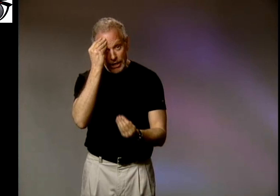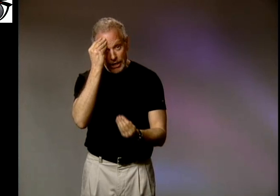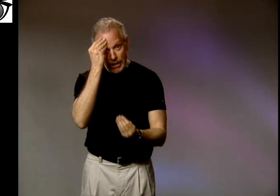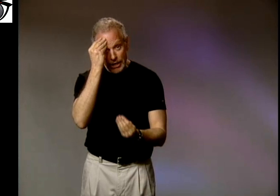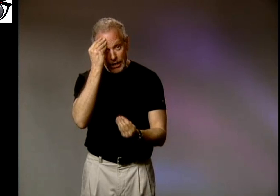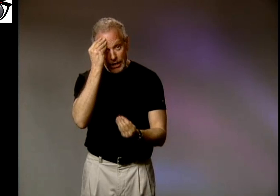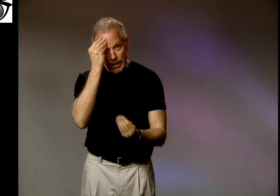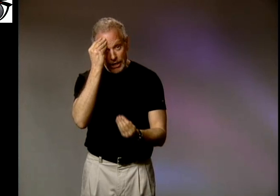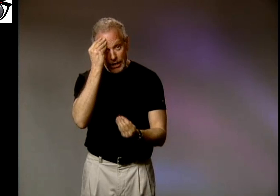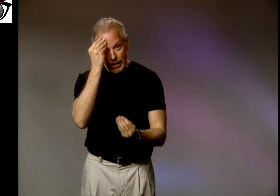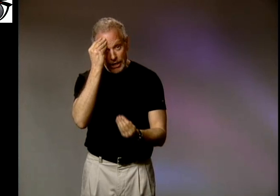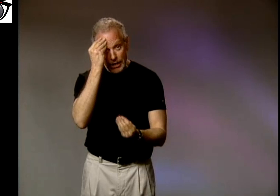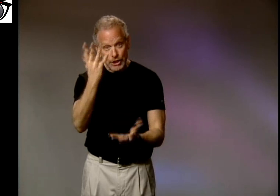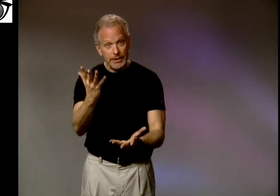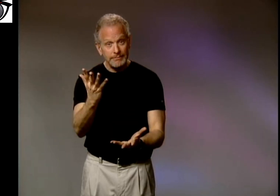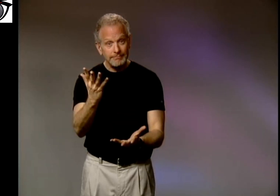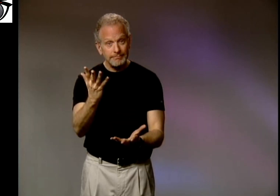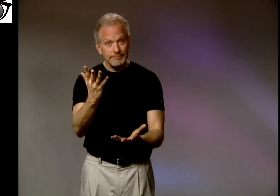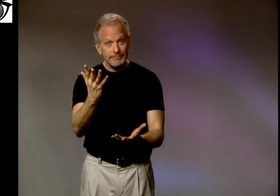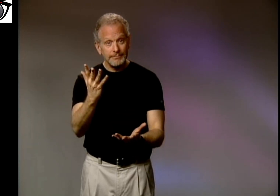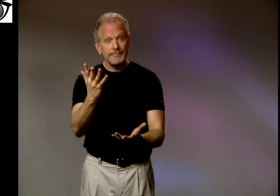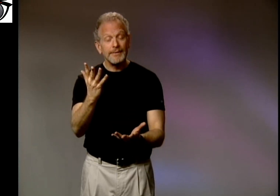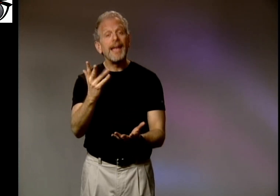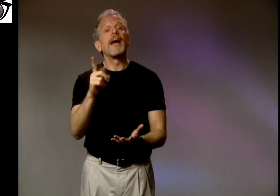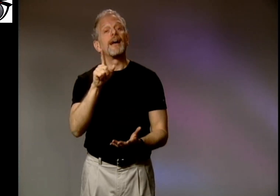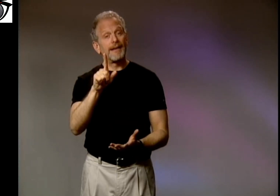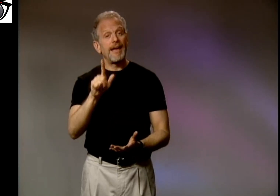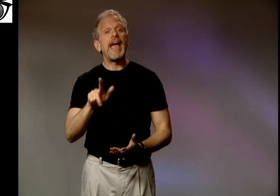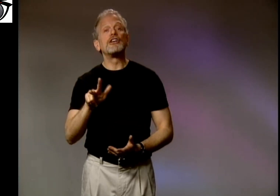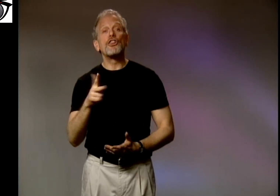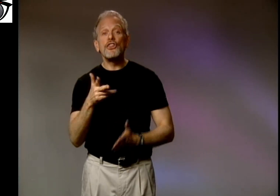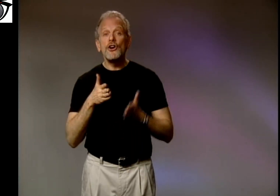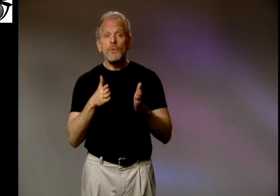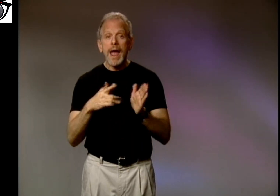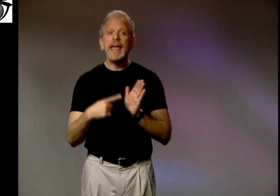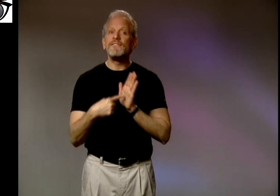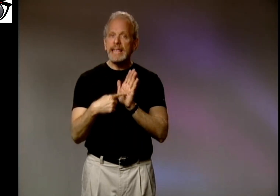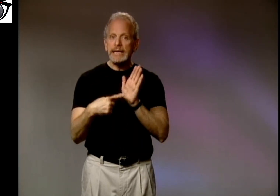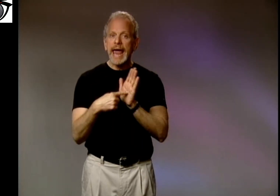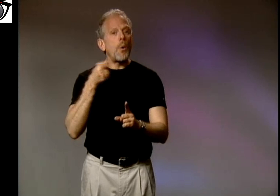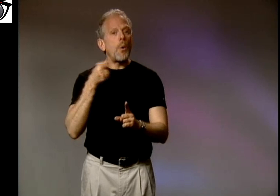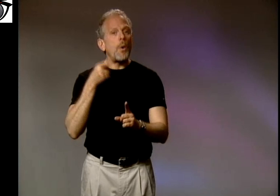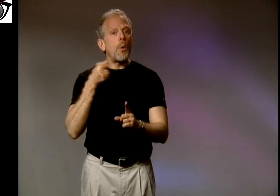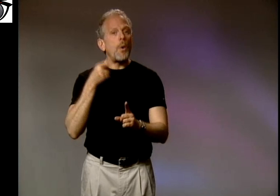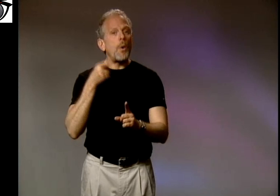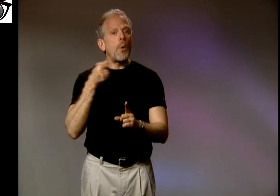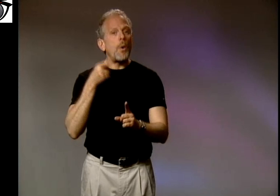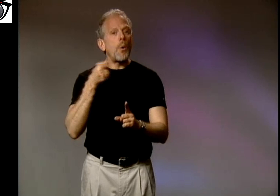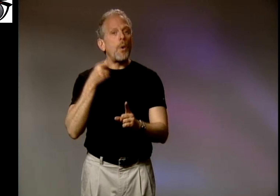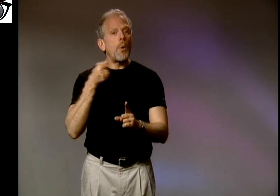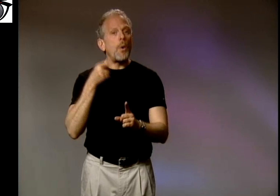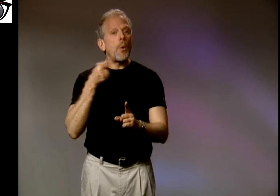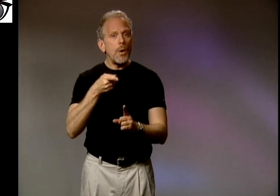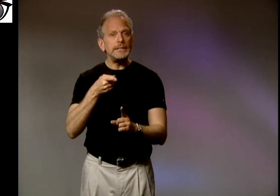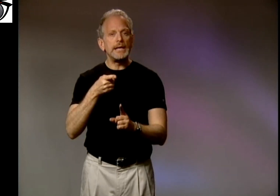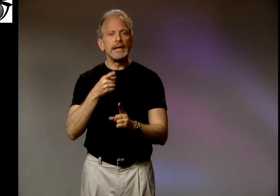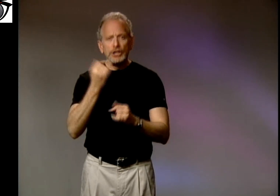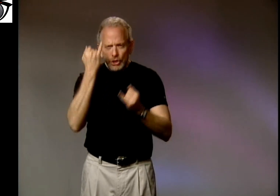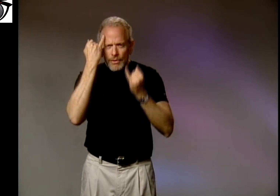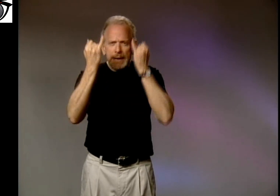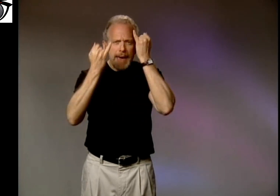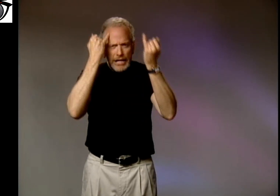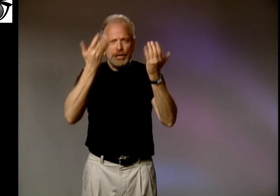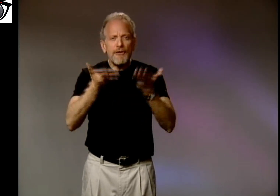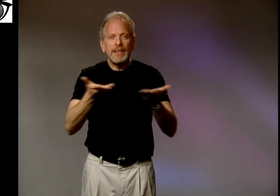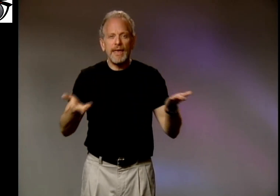is an important part of the information. And a third way of indicating plurals is by